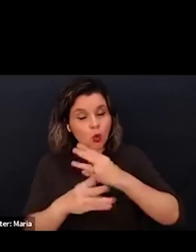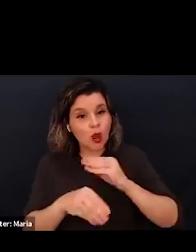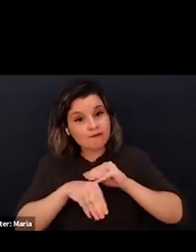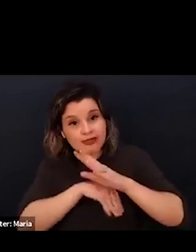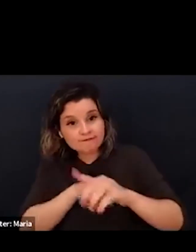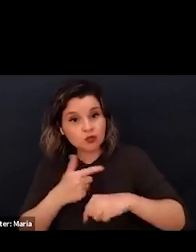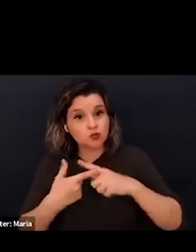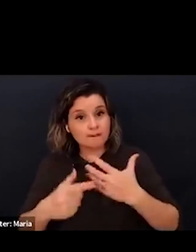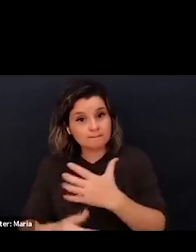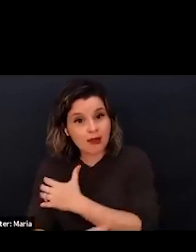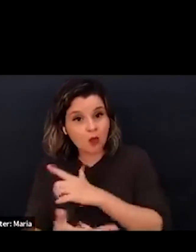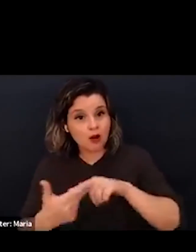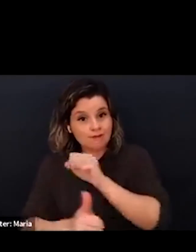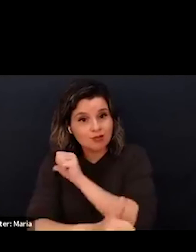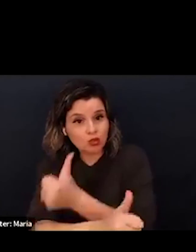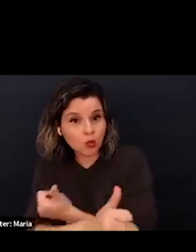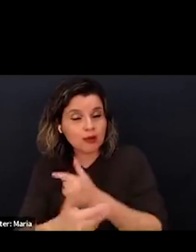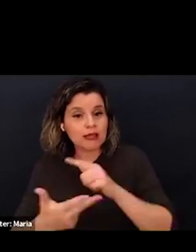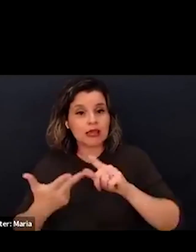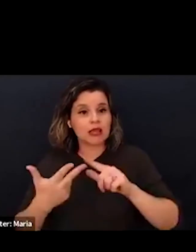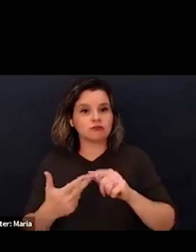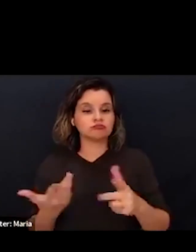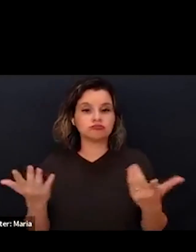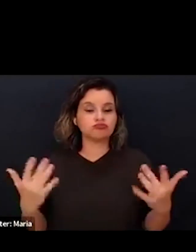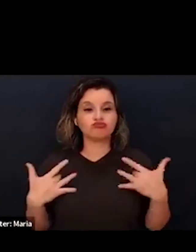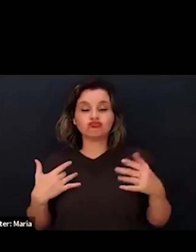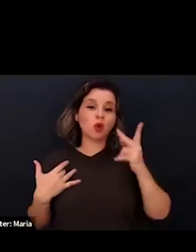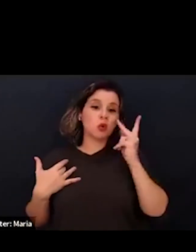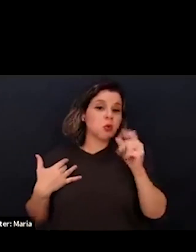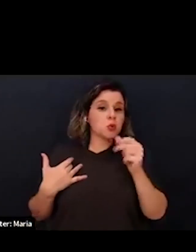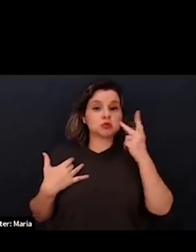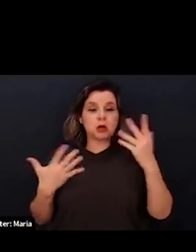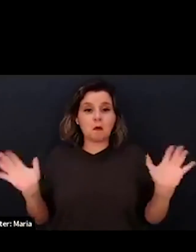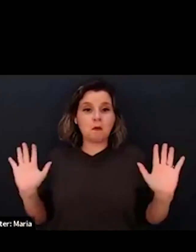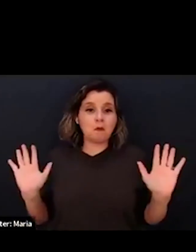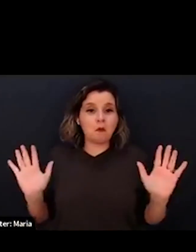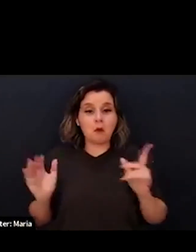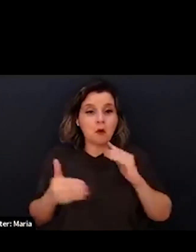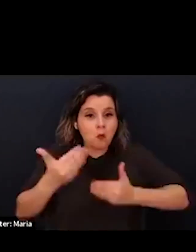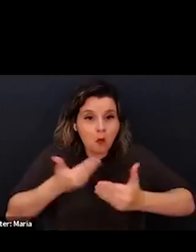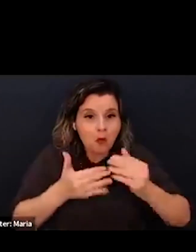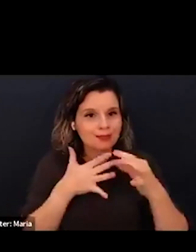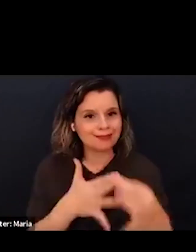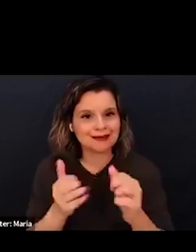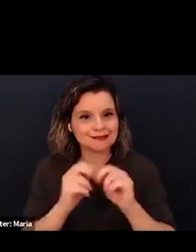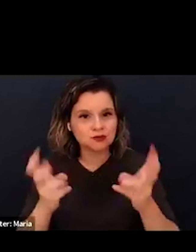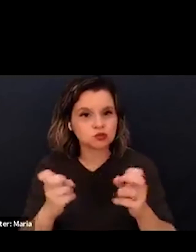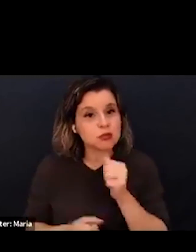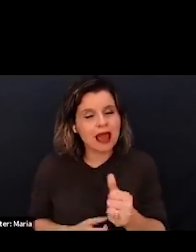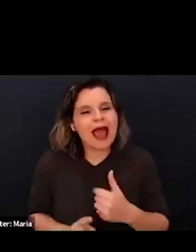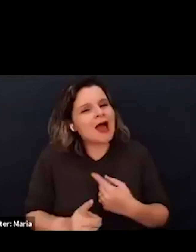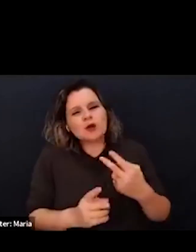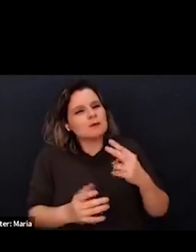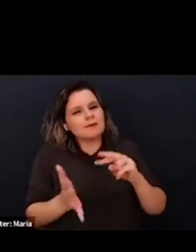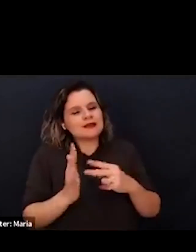have power, who have authority in institutions, who don't see themselves as needing to be proactively leading on these issues. And they do. And I don't mean taking power